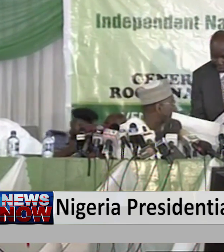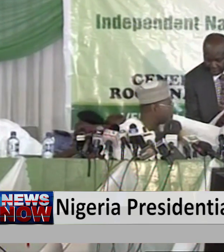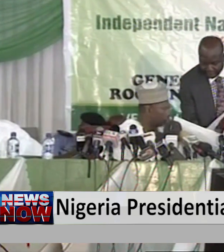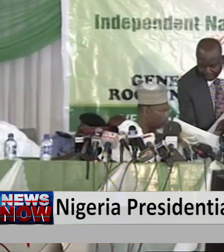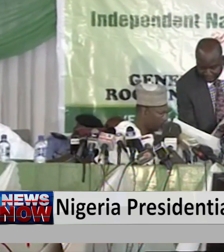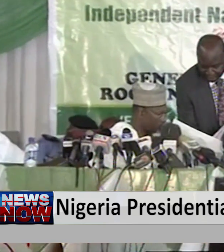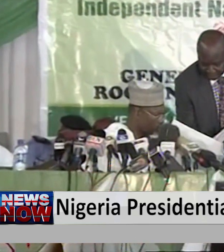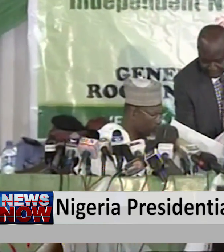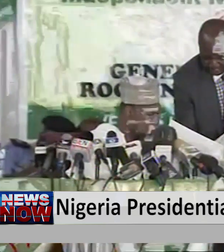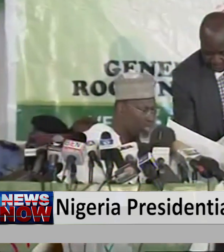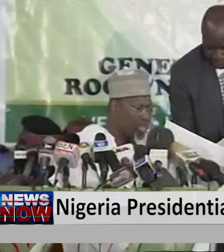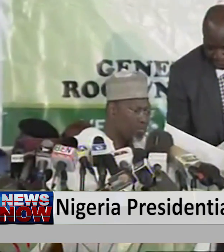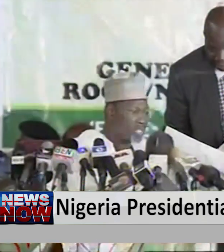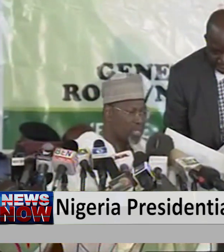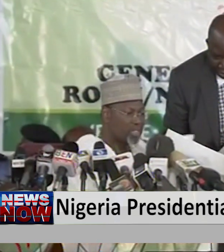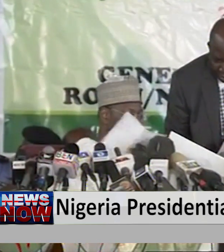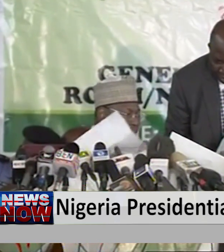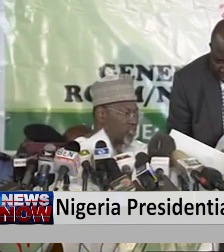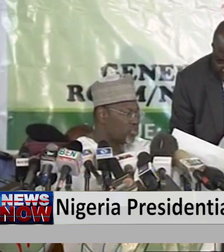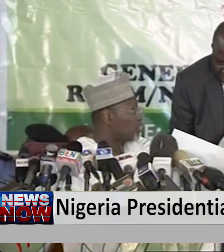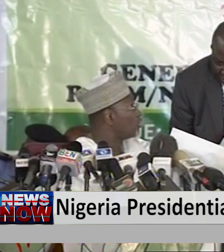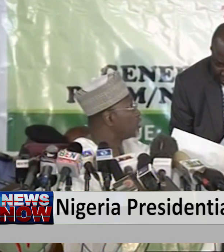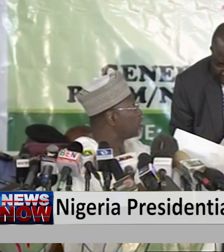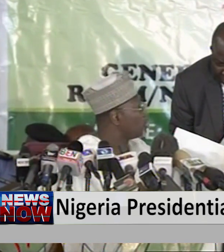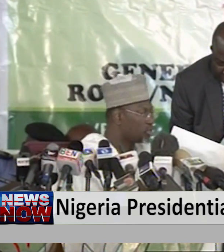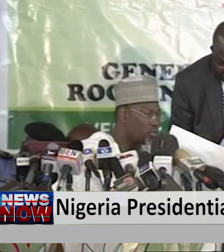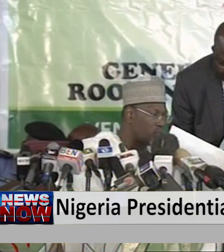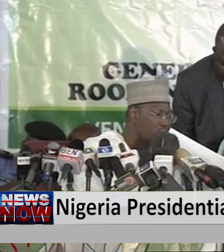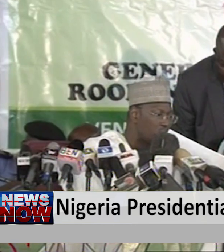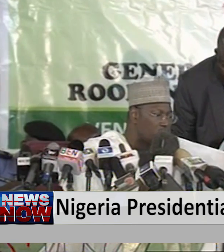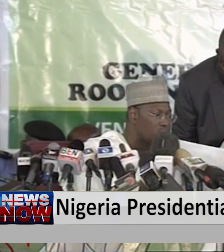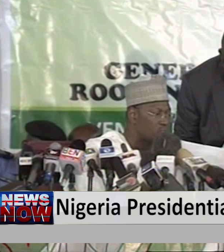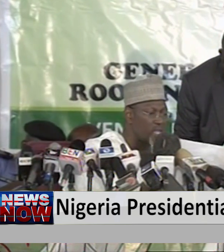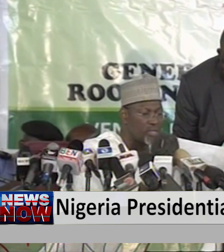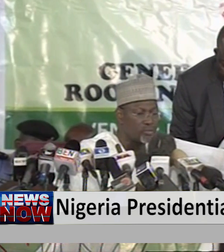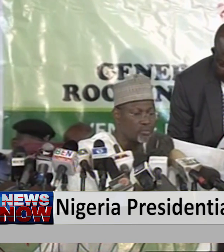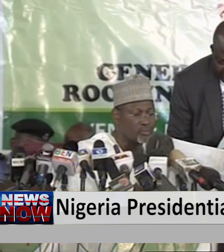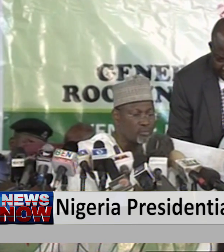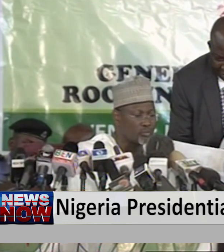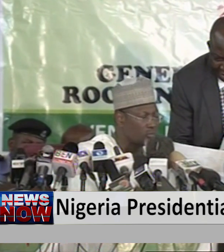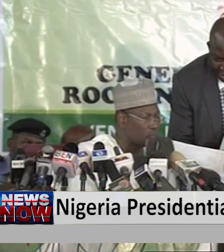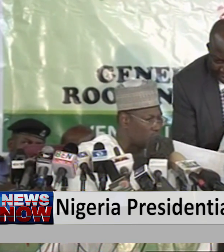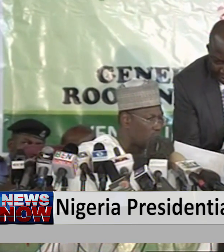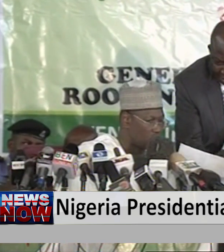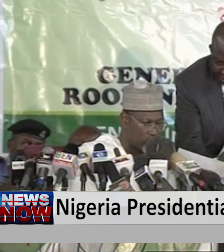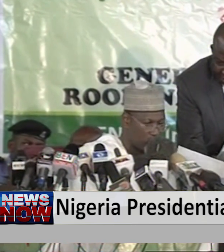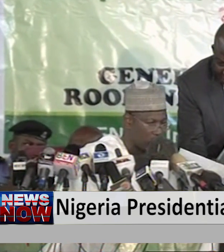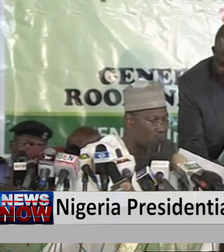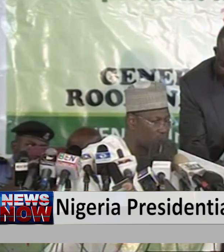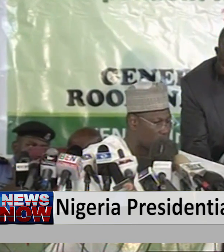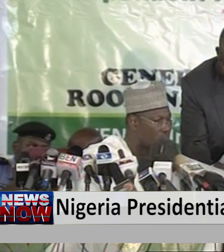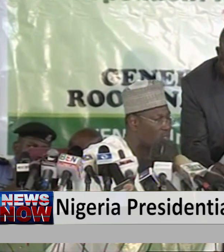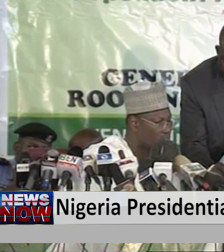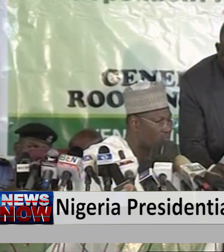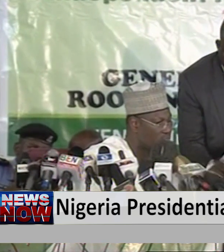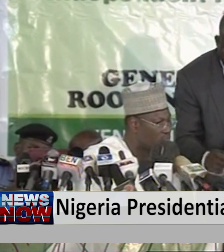This is the printer. Yeah, but there are alterations on the original which you need to sign. Okay, can sign? You need to sign.